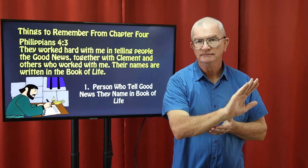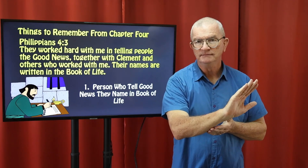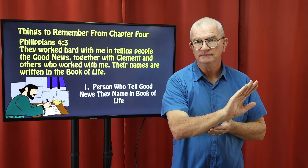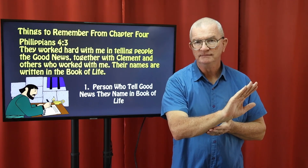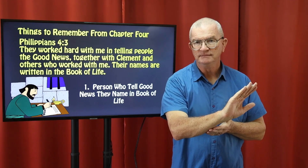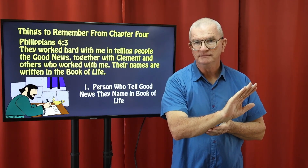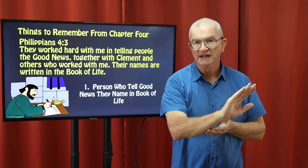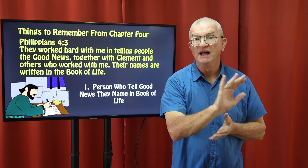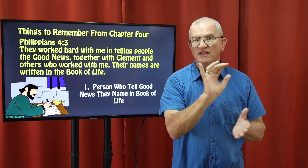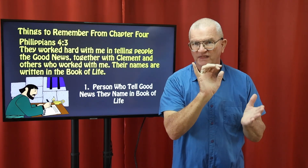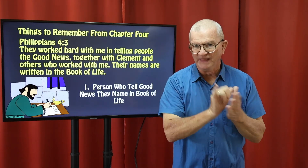rejected.